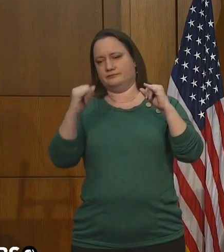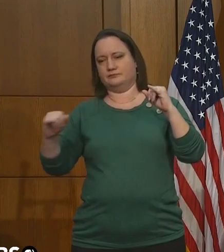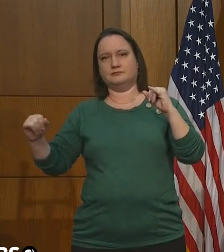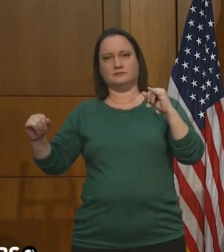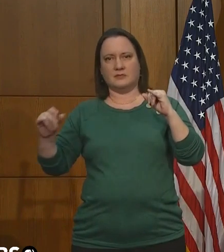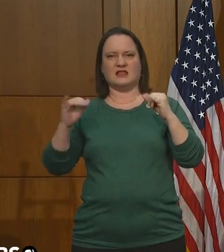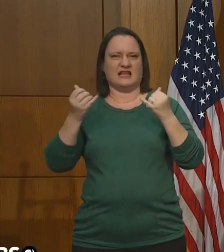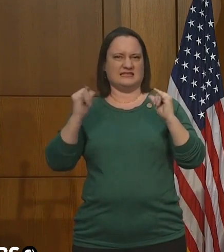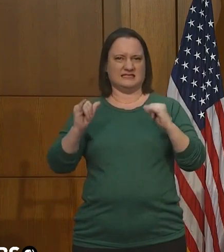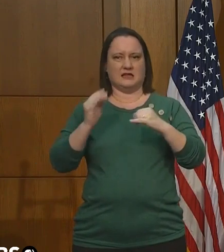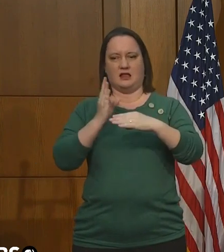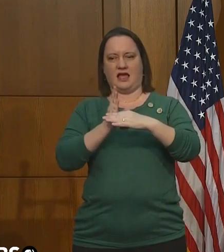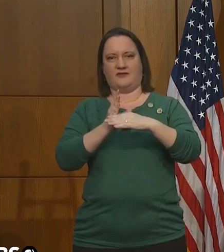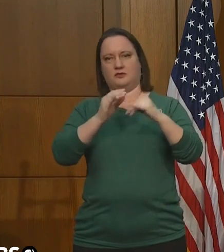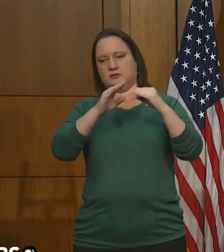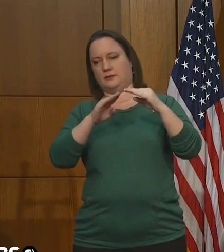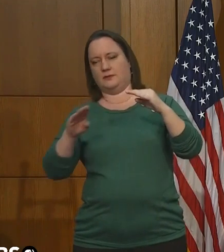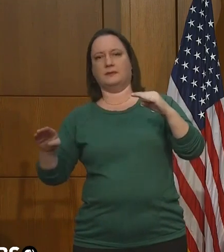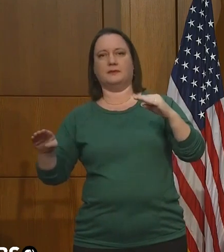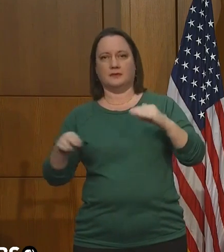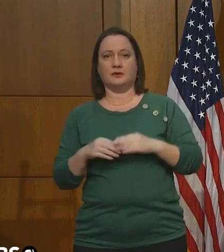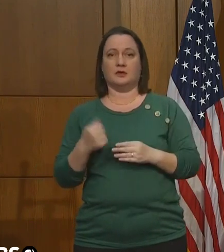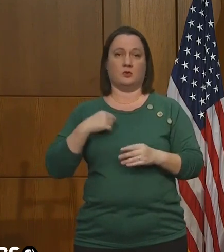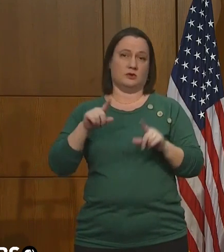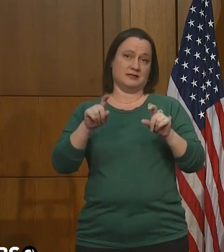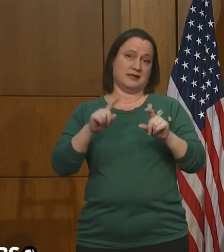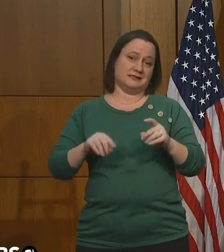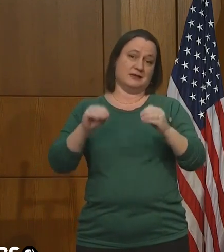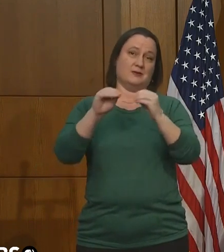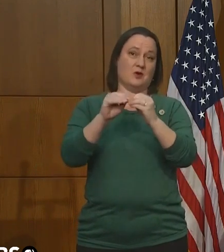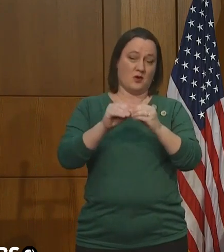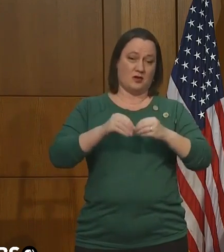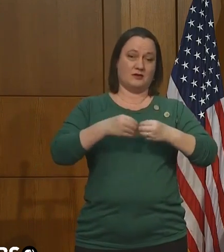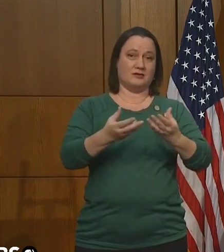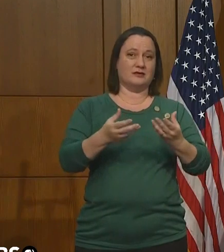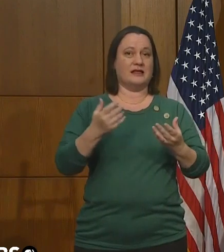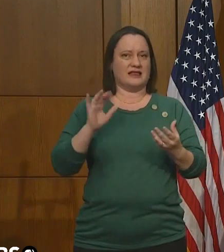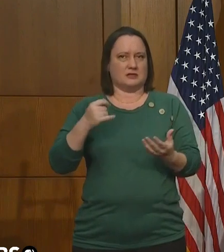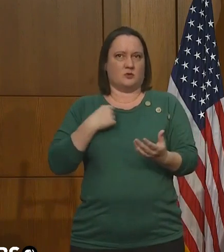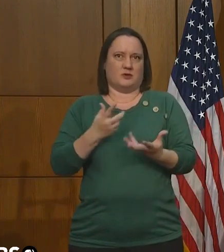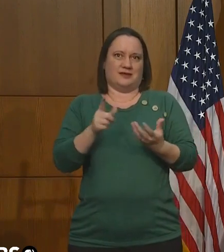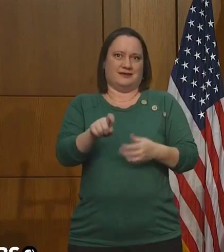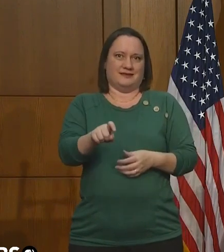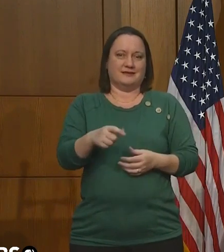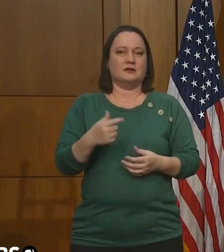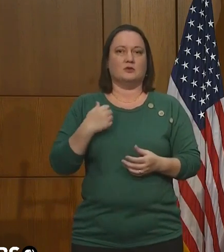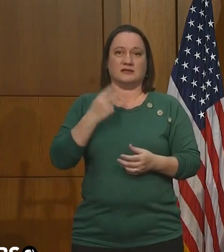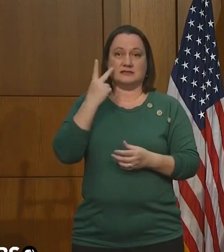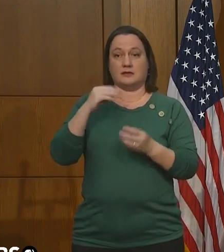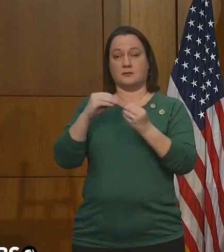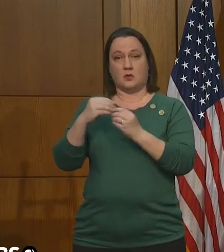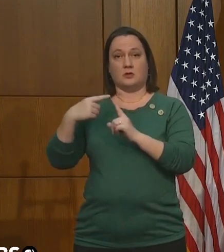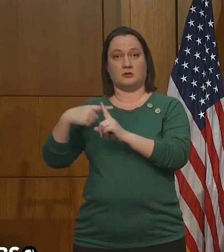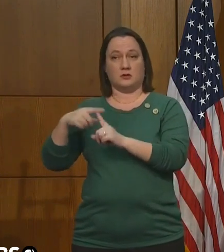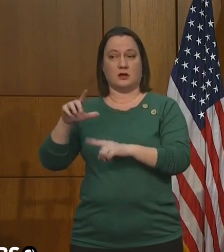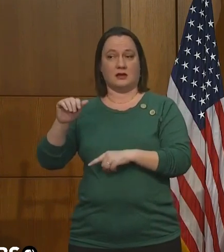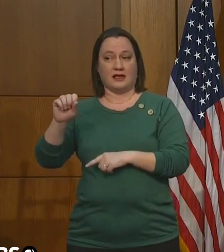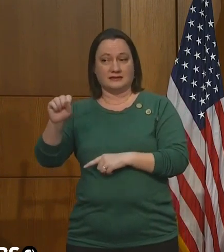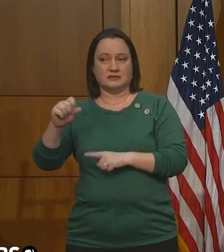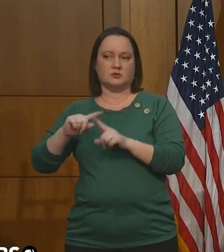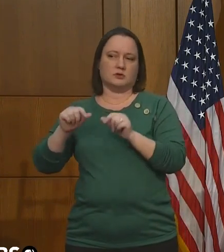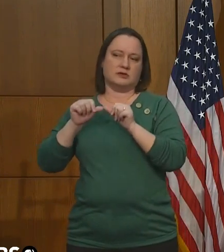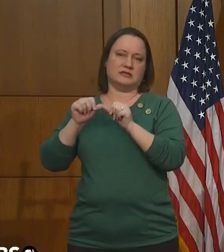very closely, but we're testing more, which is what we've been asking for. We're seeing more positives, and we'll continue to follow the